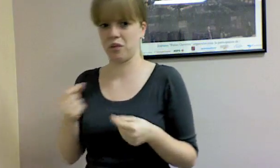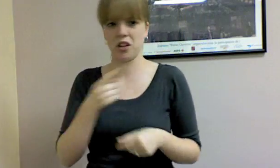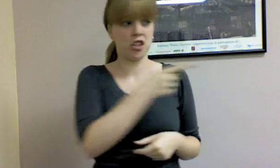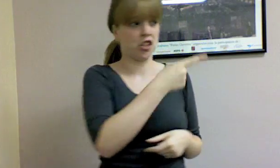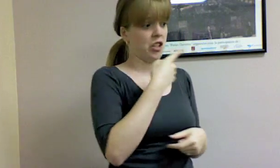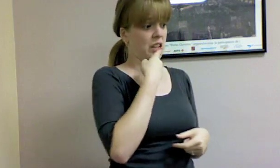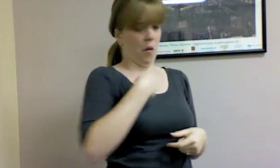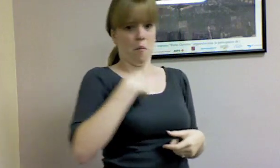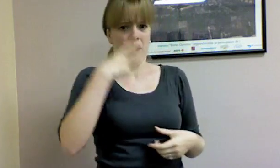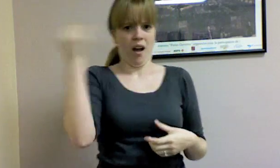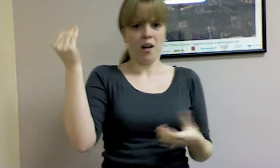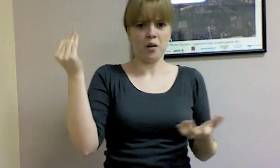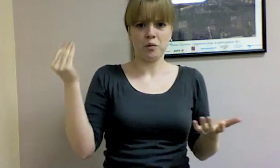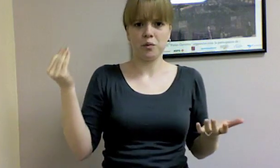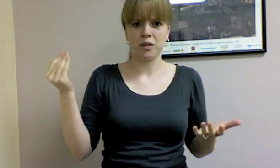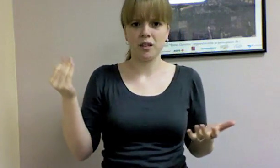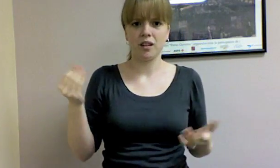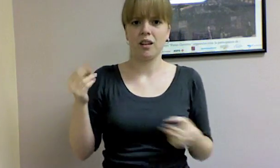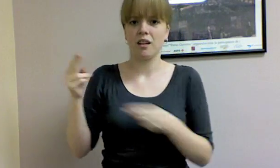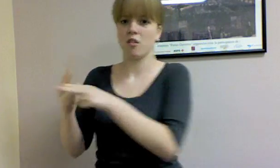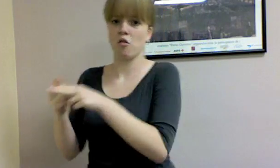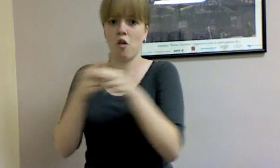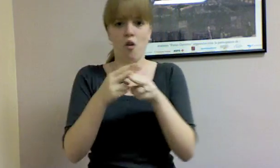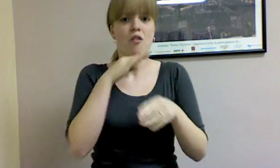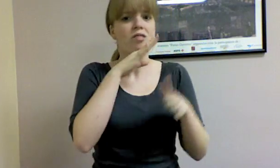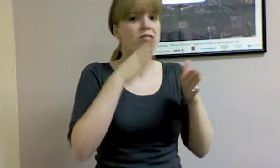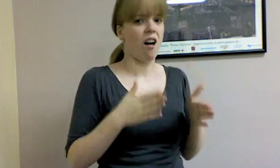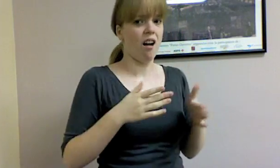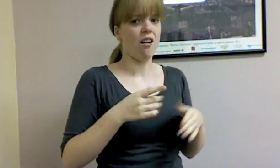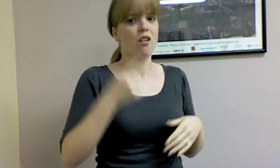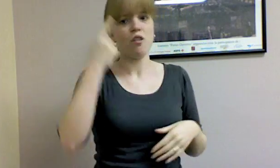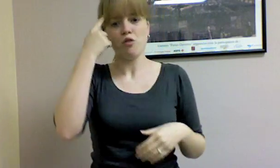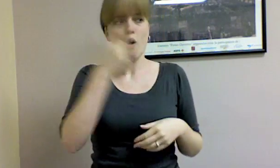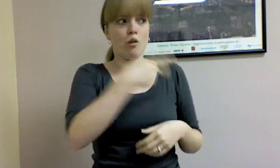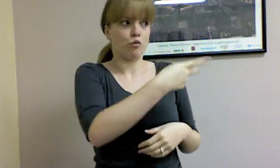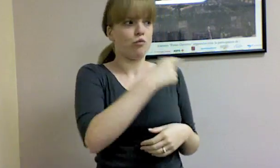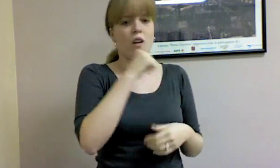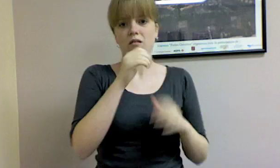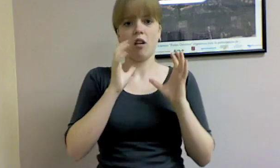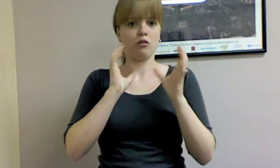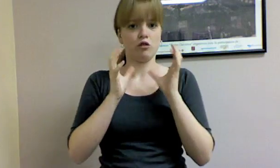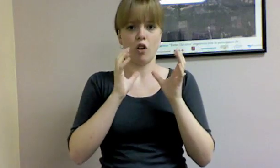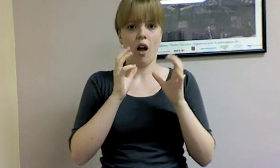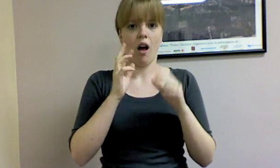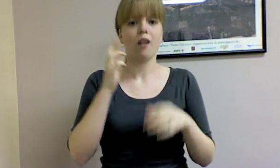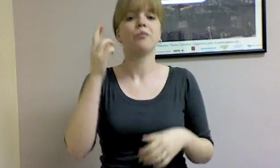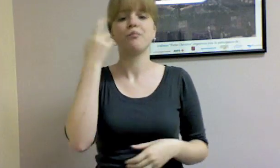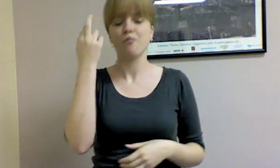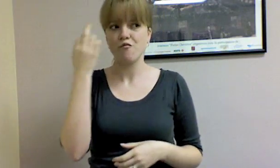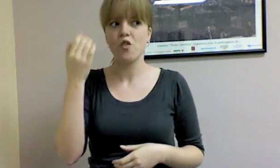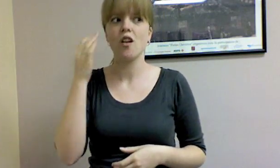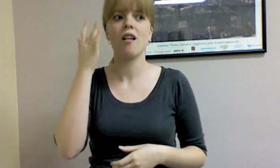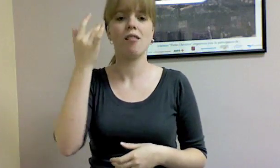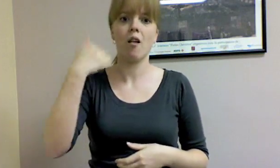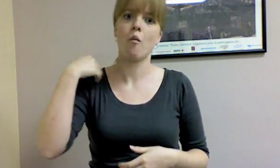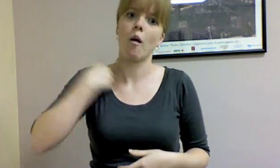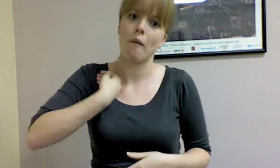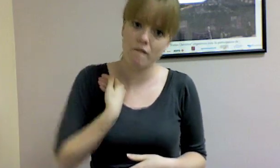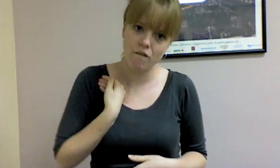screaming, "Will, please leave us alone." He called her a liar, said, "I thought you didn't talk to him." That's when I had realized the fault that I had